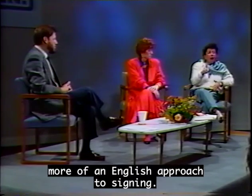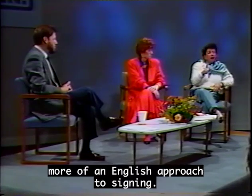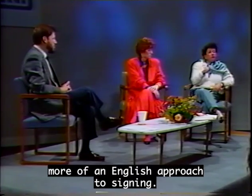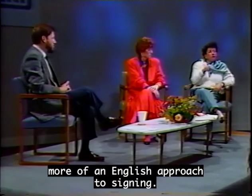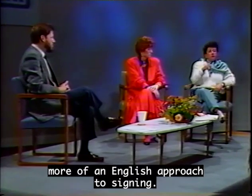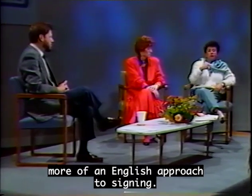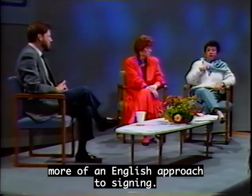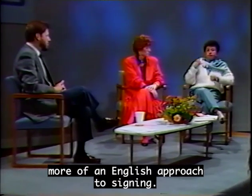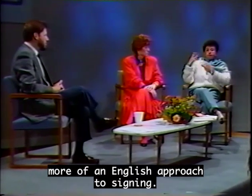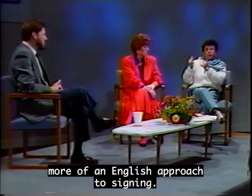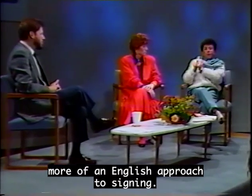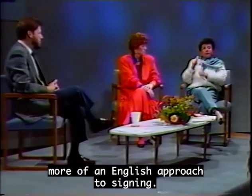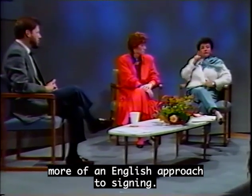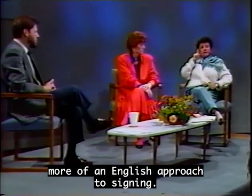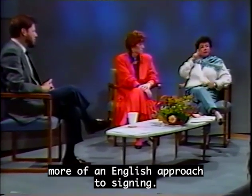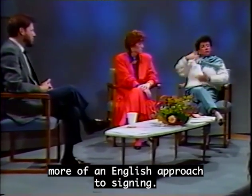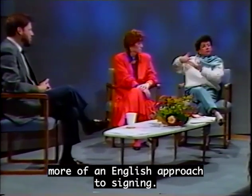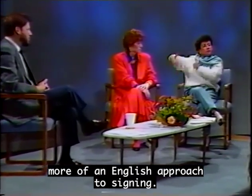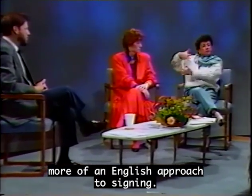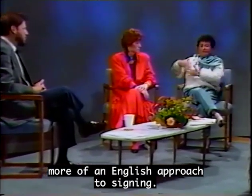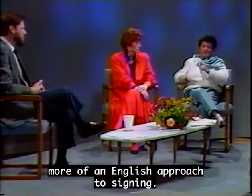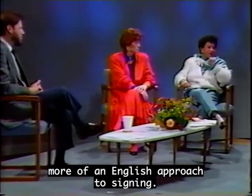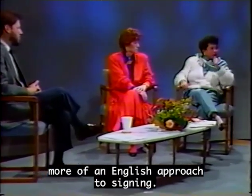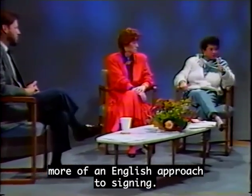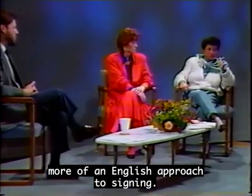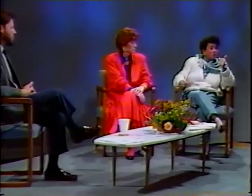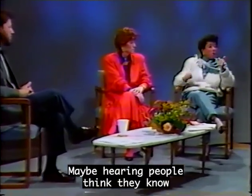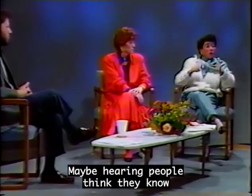more of an English approach to signing.